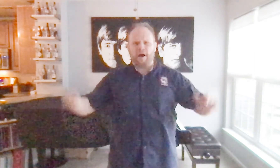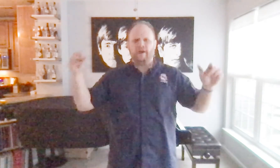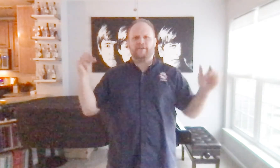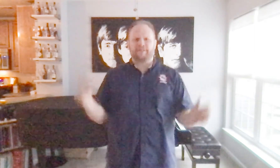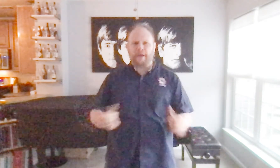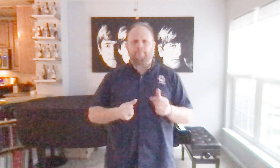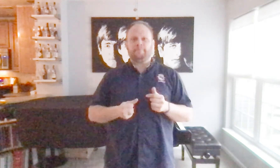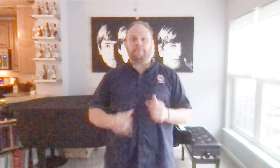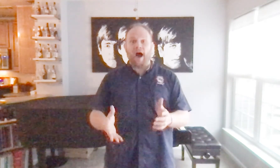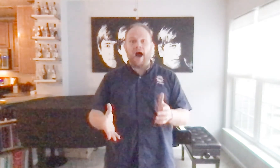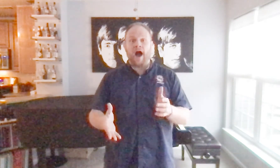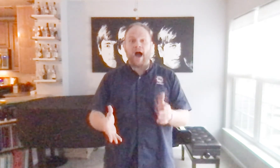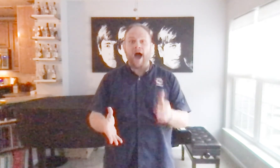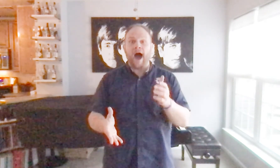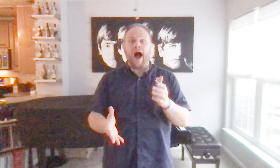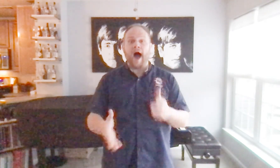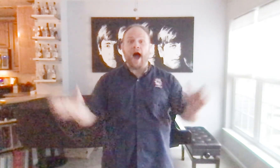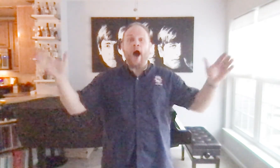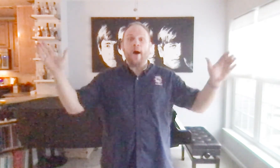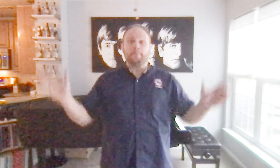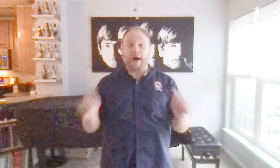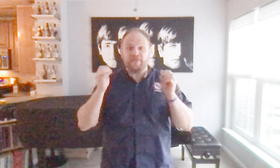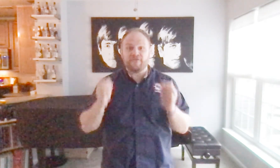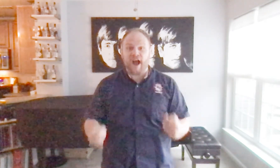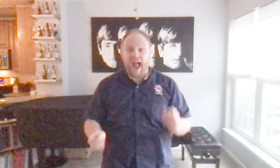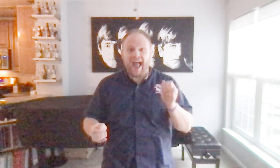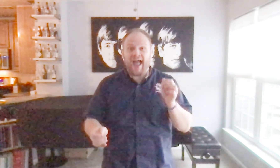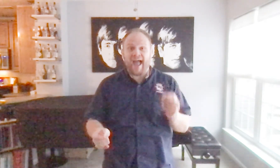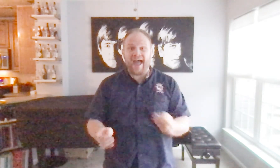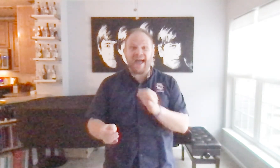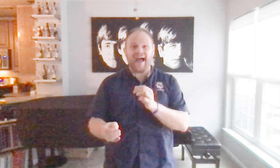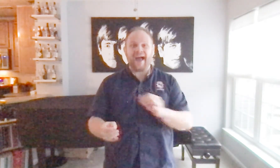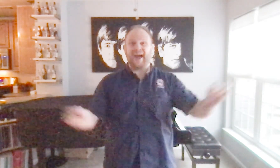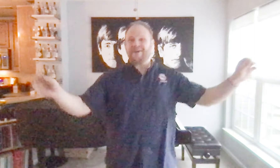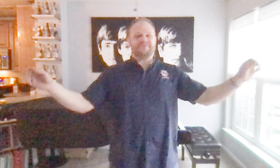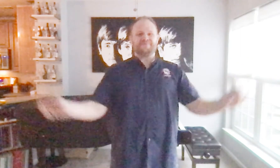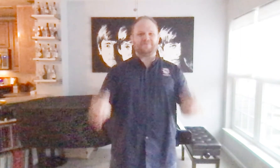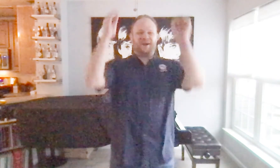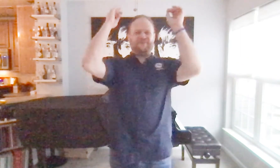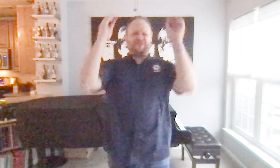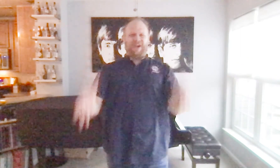Yes, I get by with a little help from my friends. With a little help from my friends.